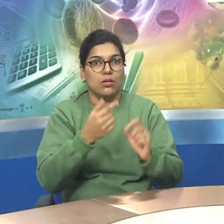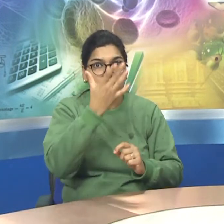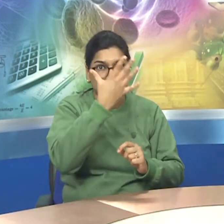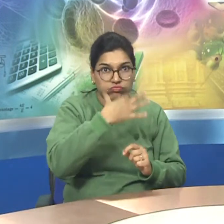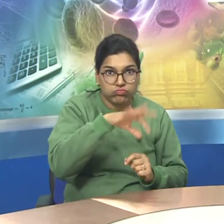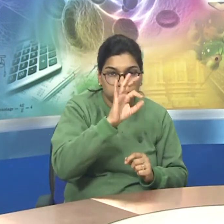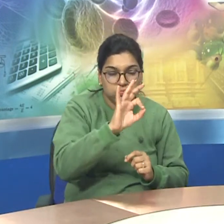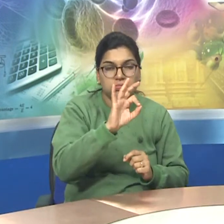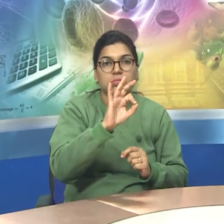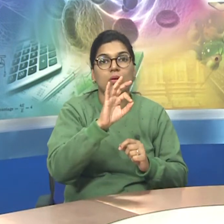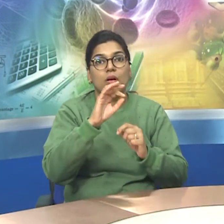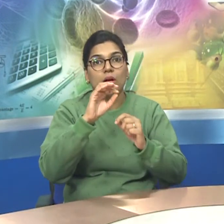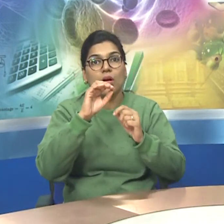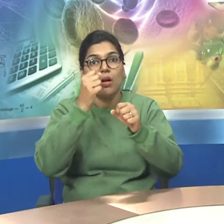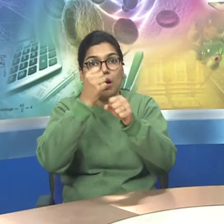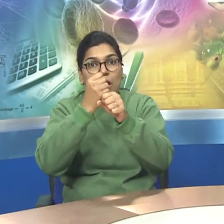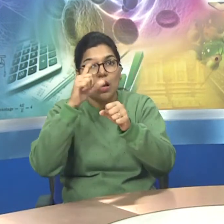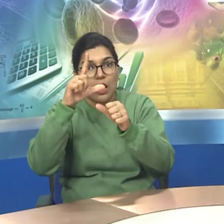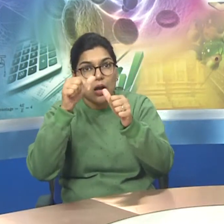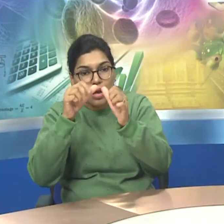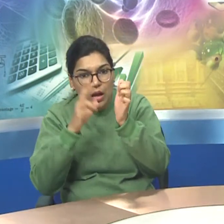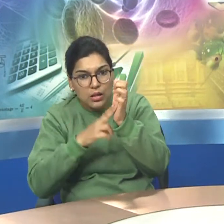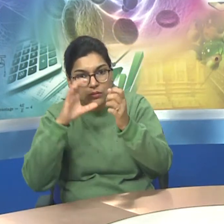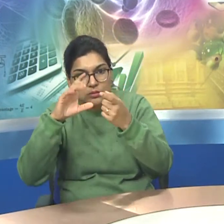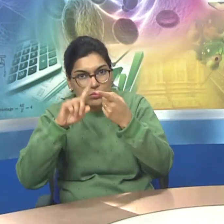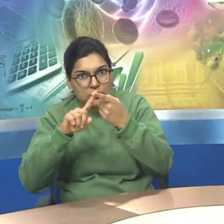is beauty's glance.